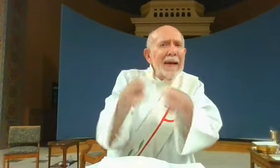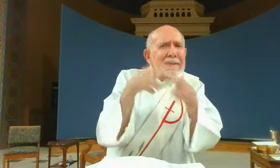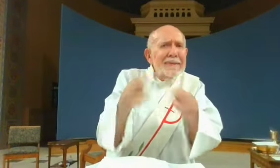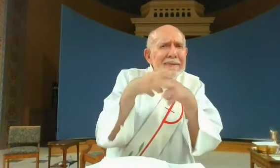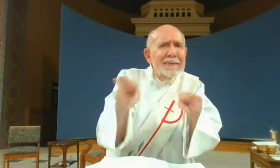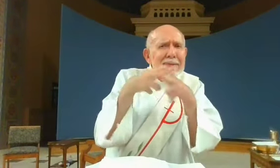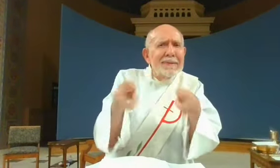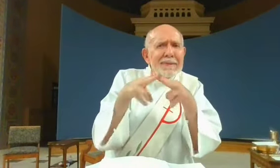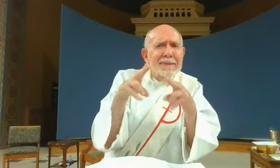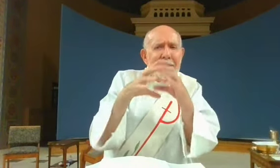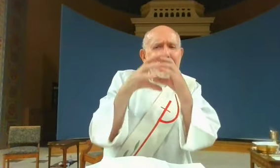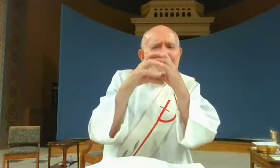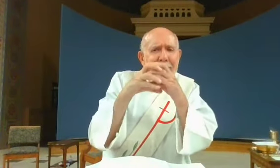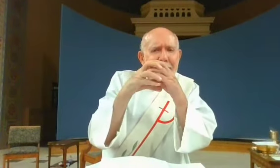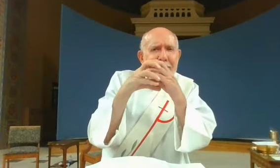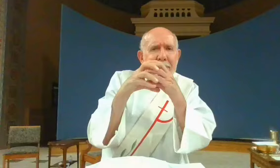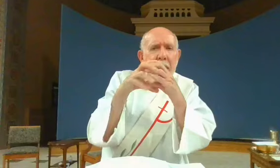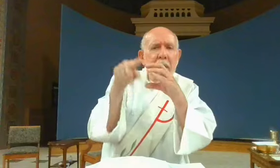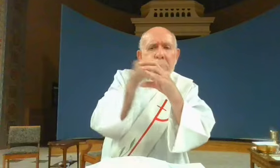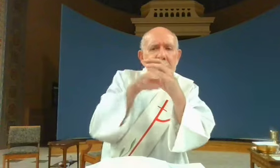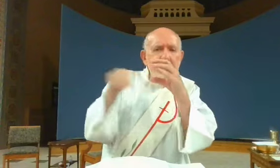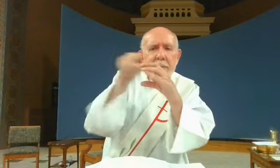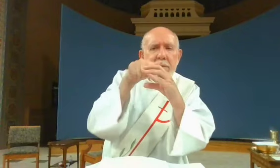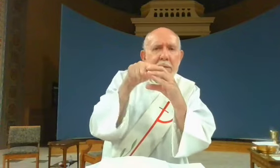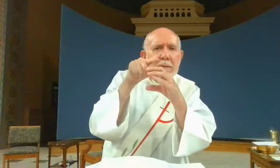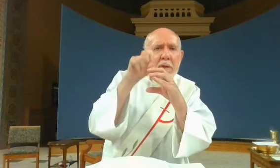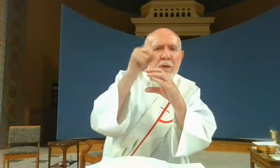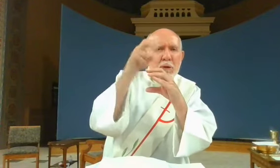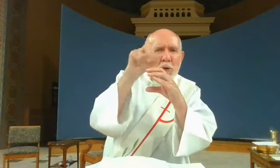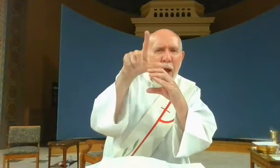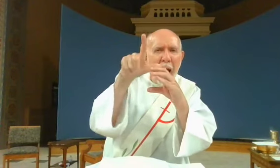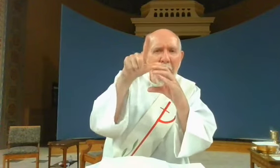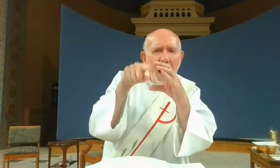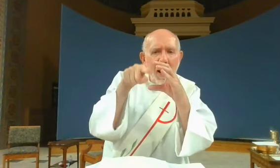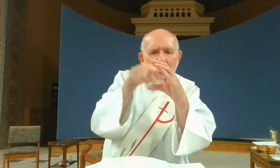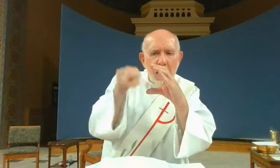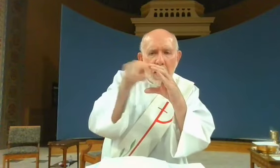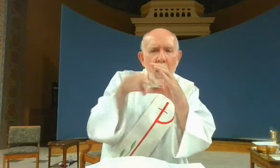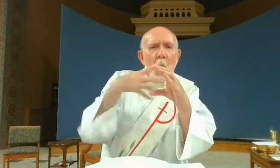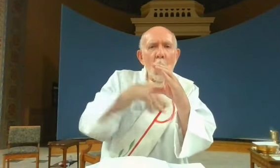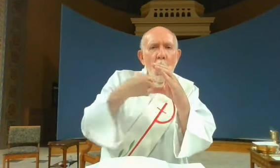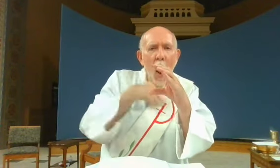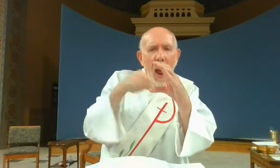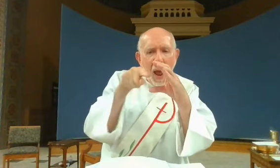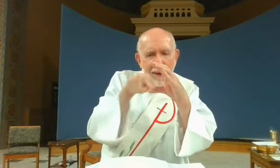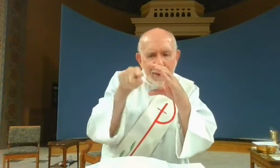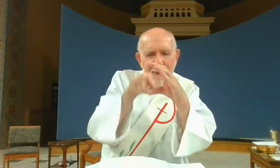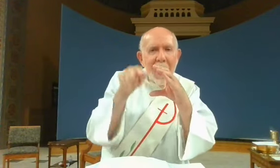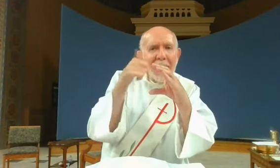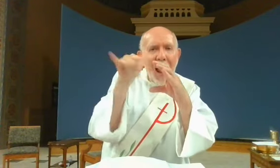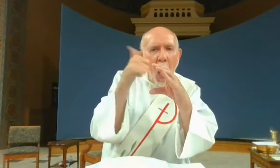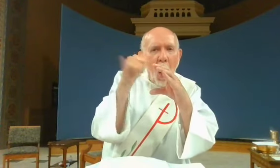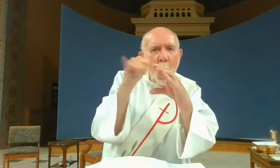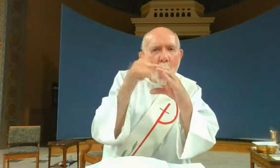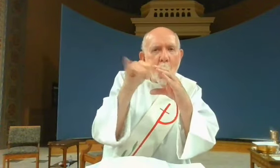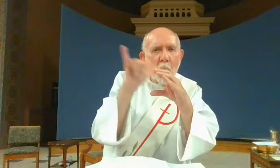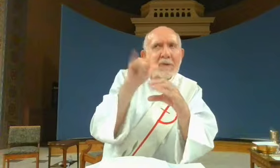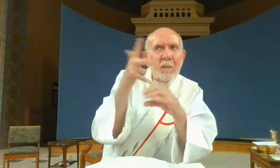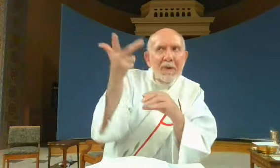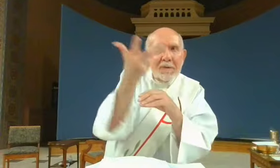Or it's like an egg. You have the shell and the white and the yolk, the